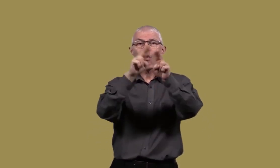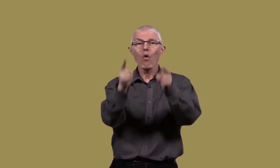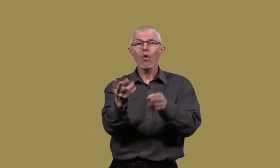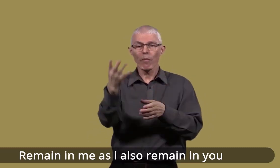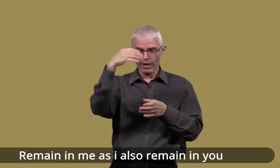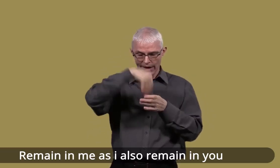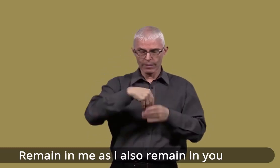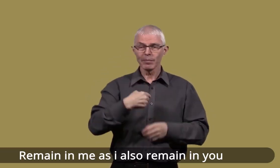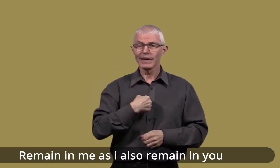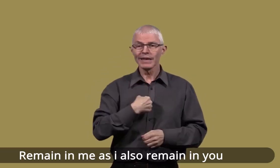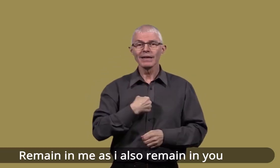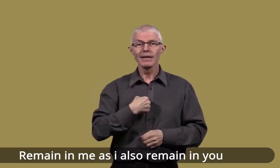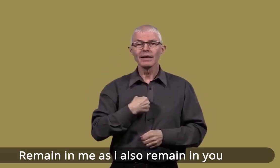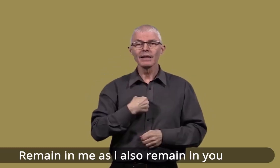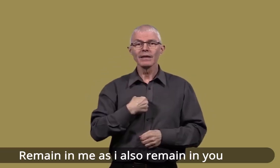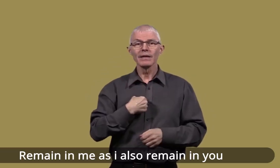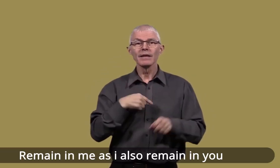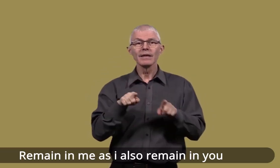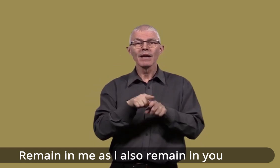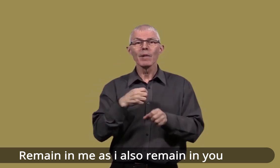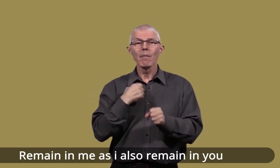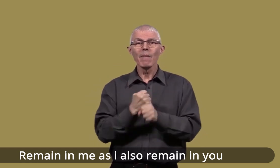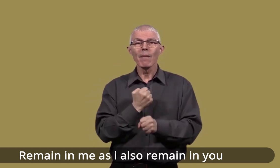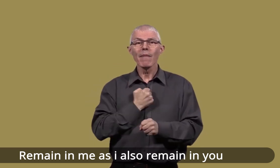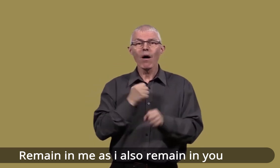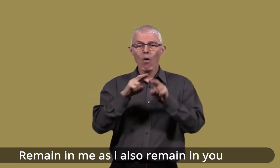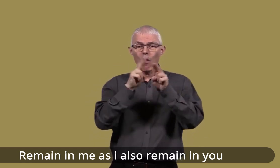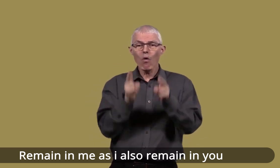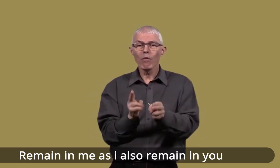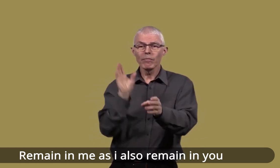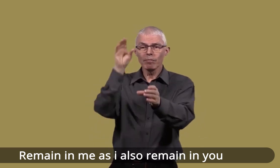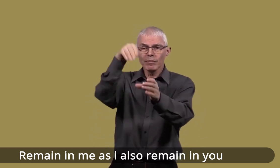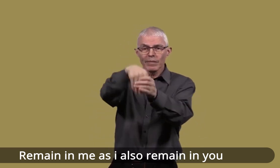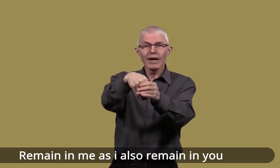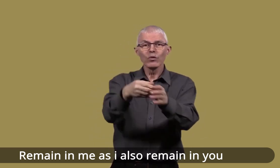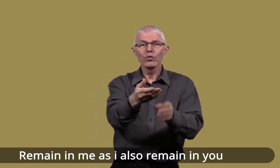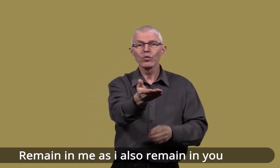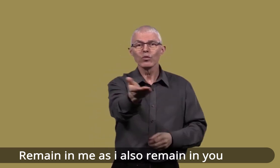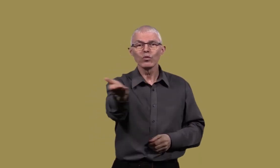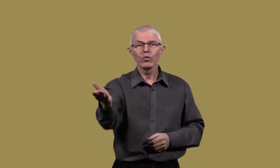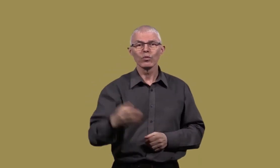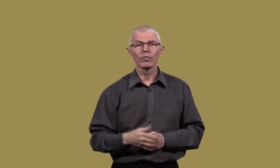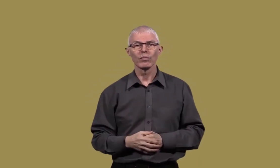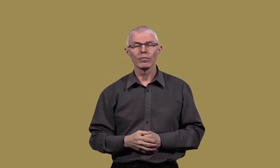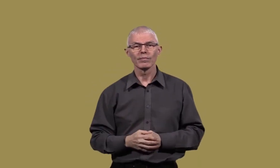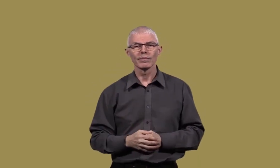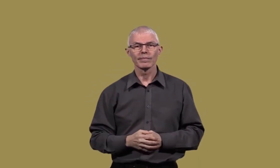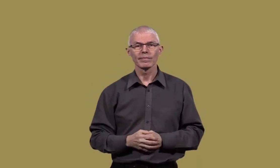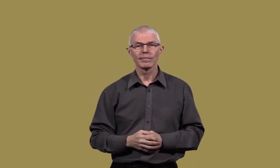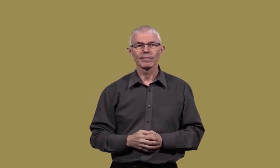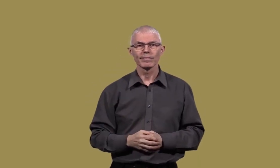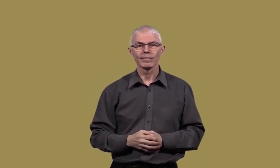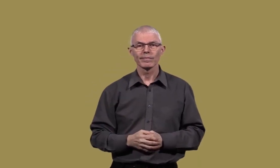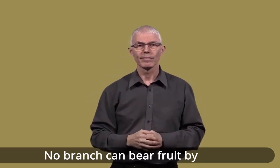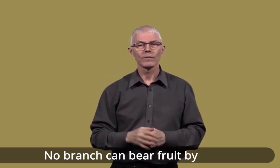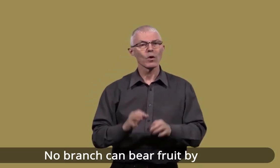Remain in me, as I also remain in you. No